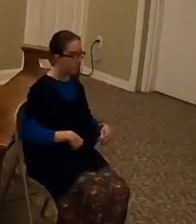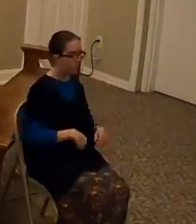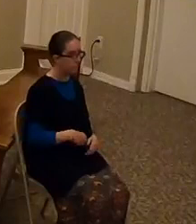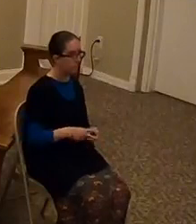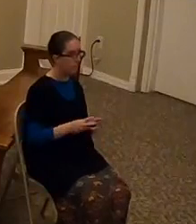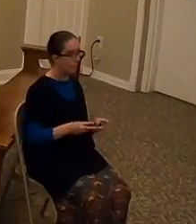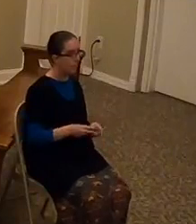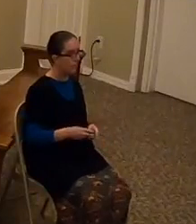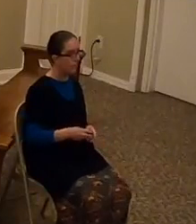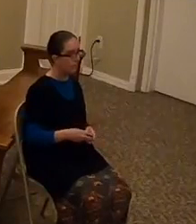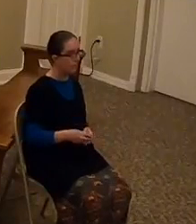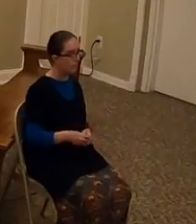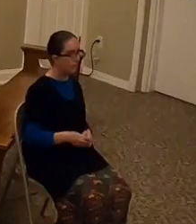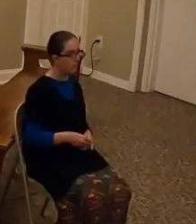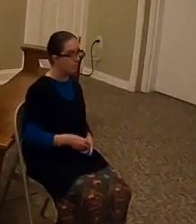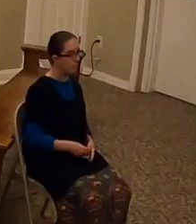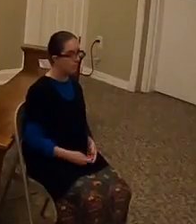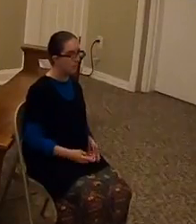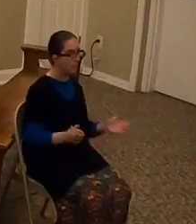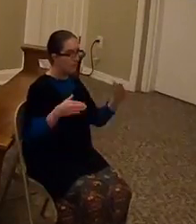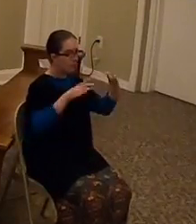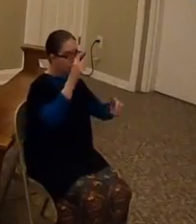they're so heavenly minded, they're no earthly good.